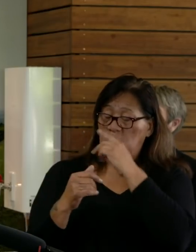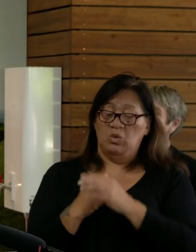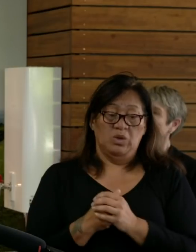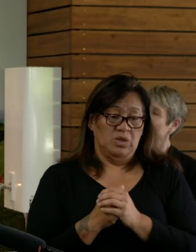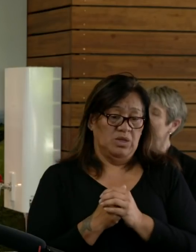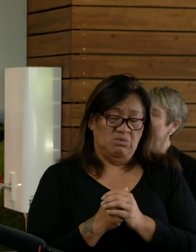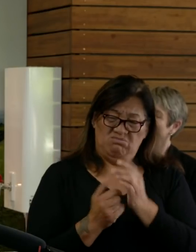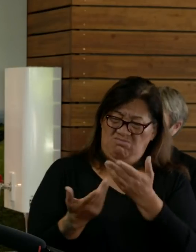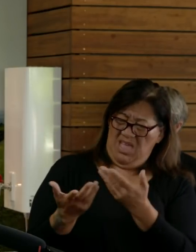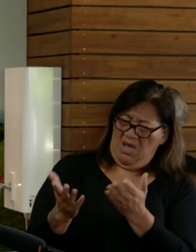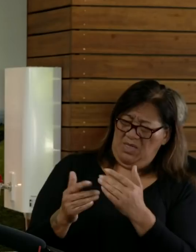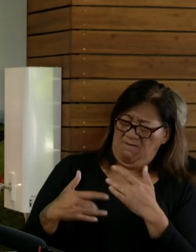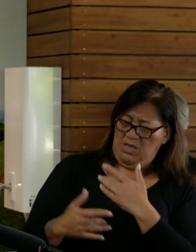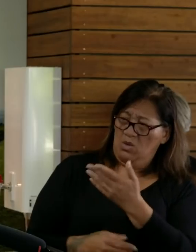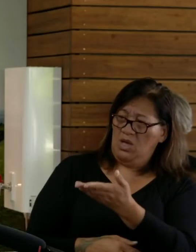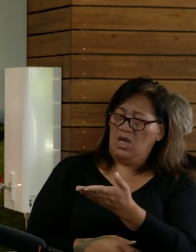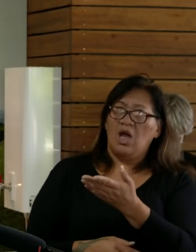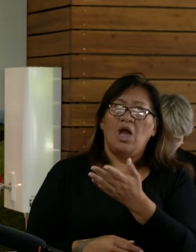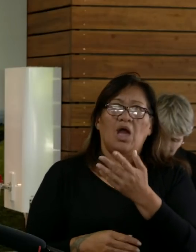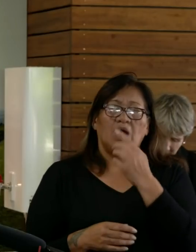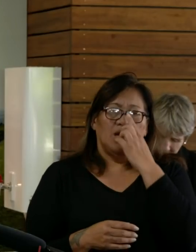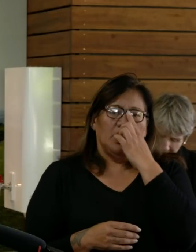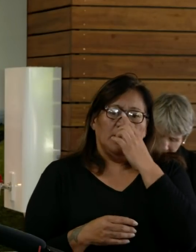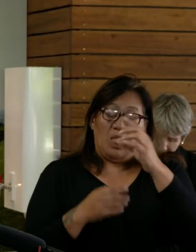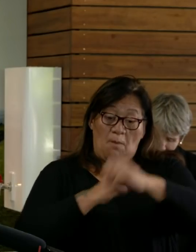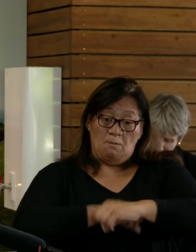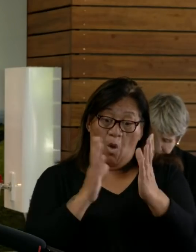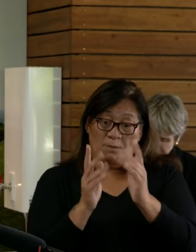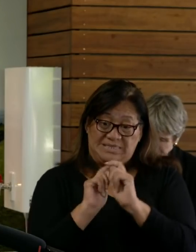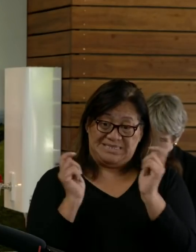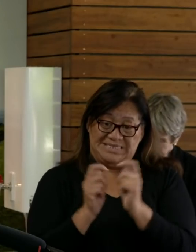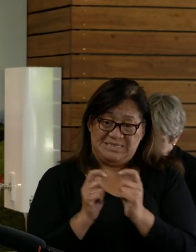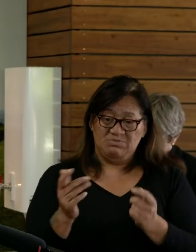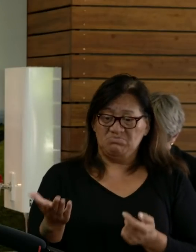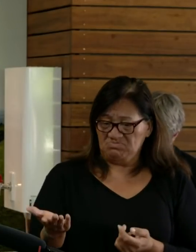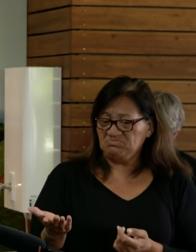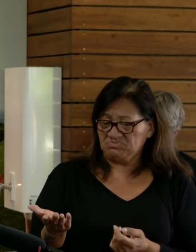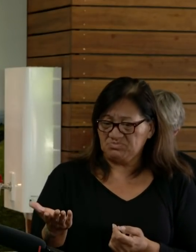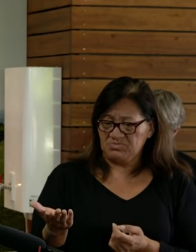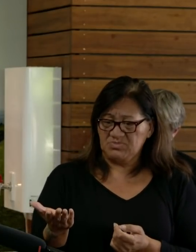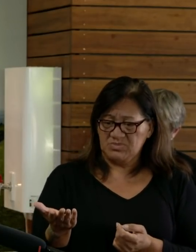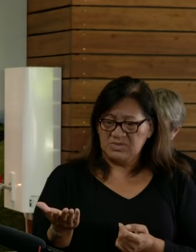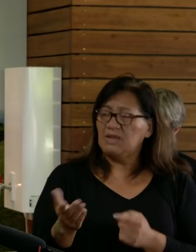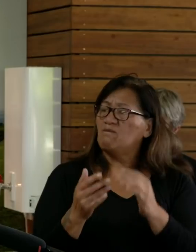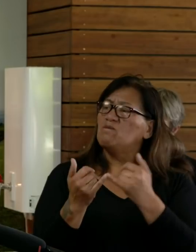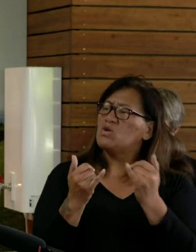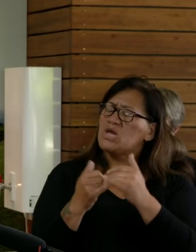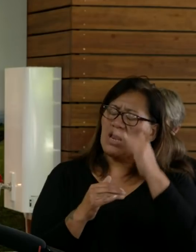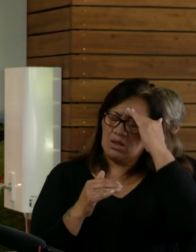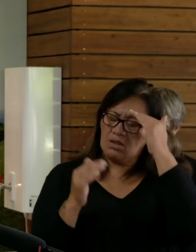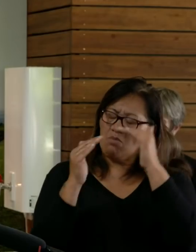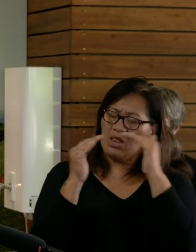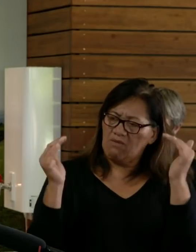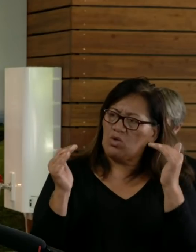the bomb disposal nature of the trade, you can take it, they're very level-headed